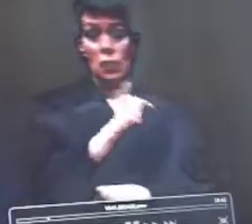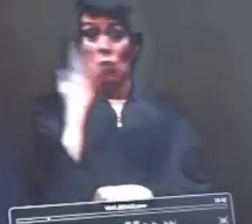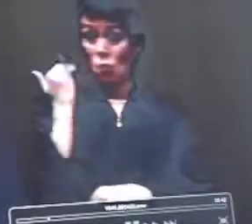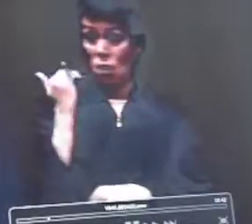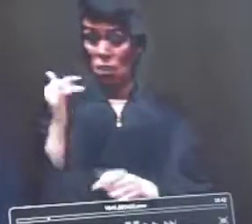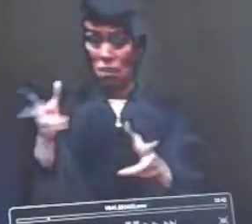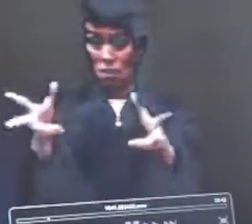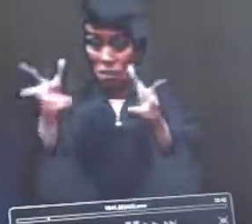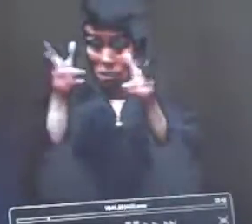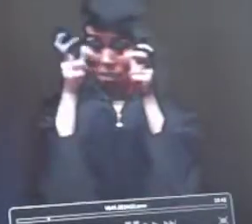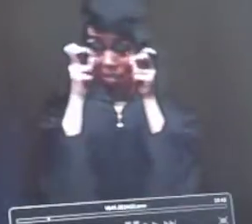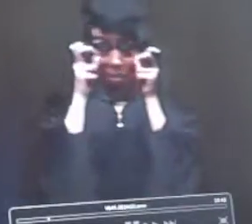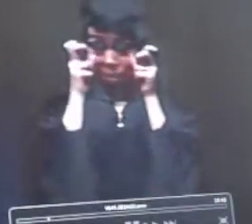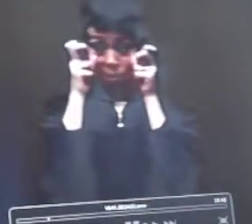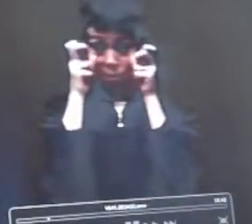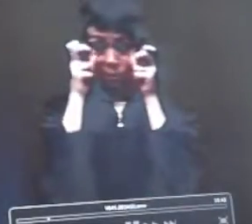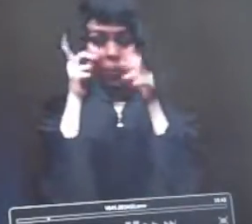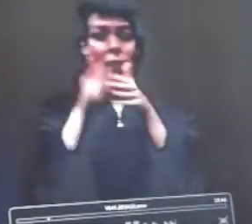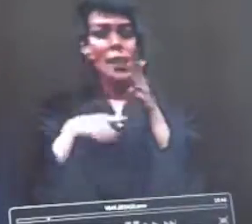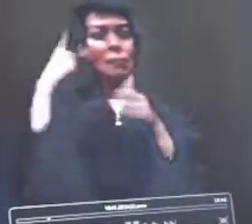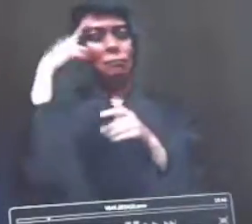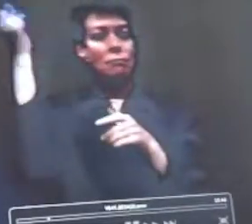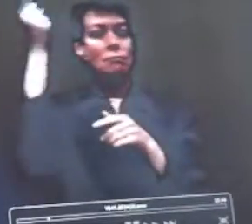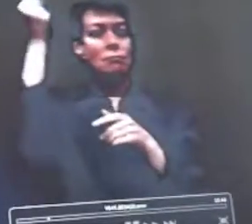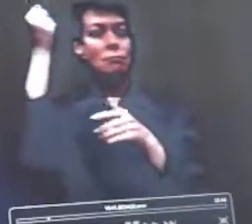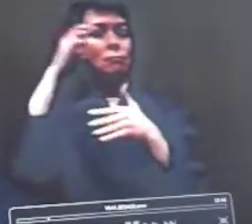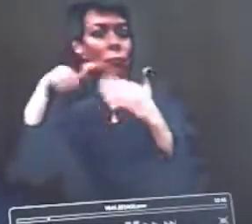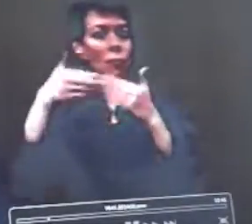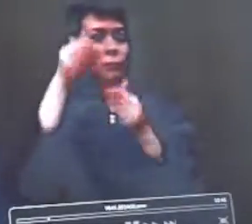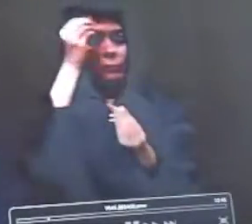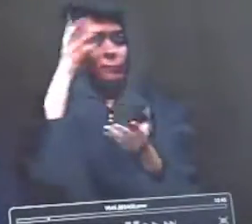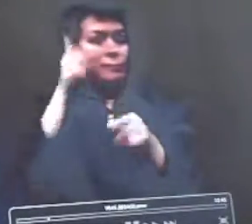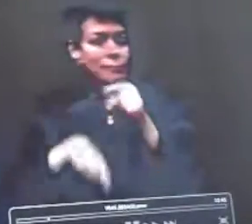to use consecutive interpreting because it's a lot to retain.